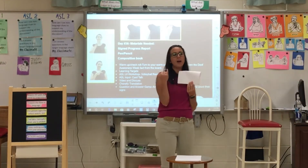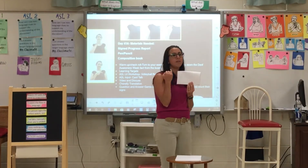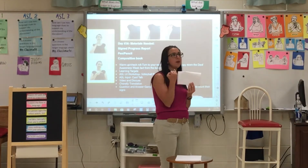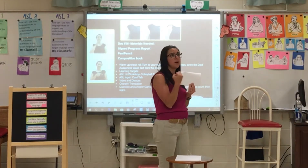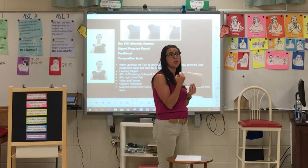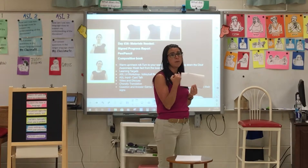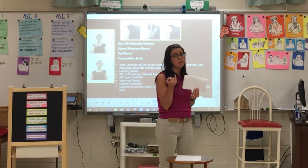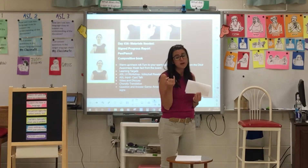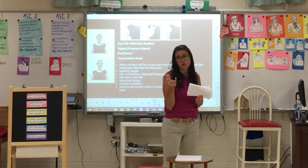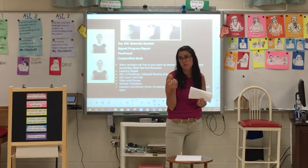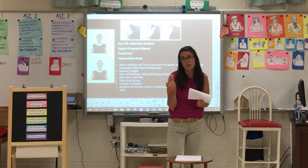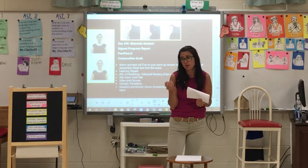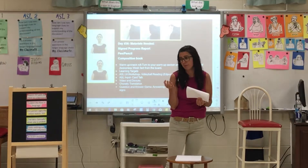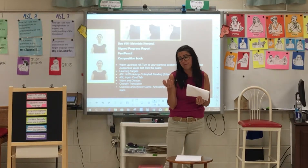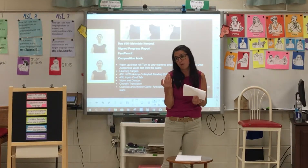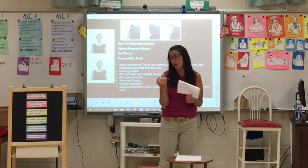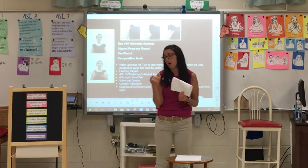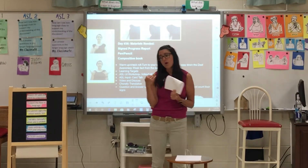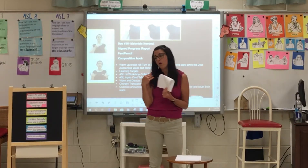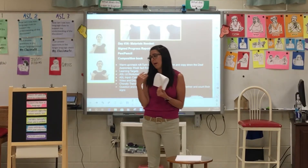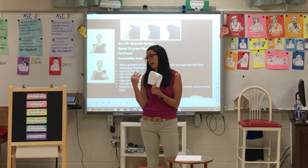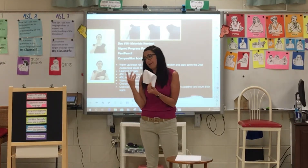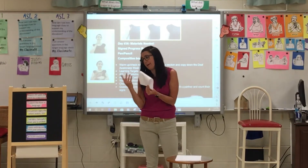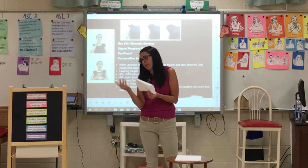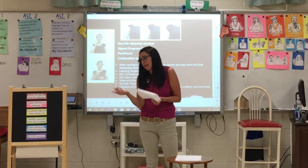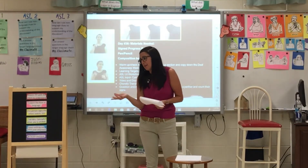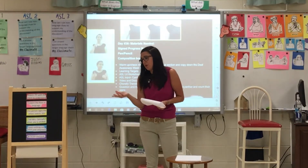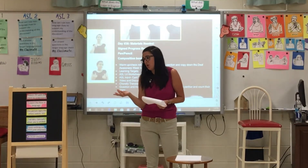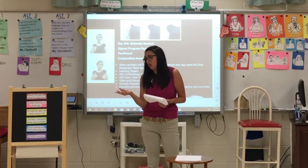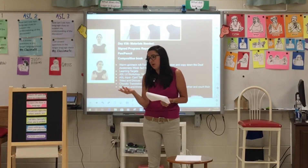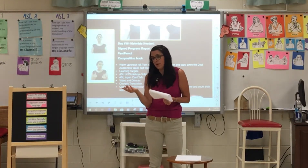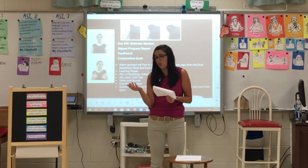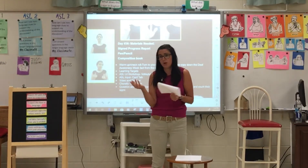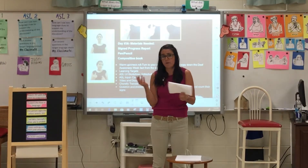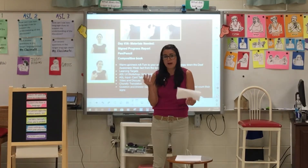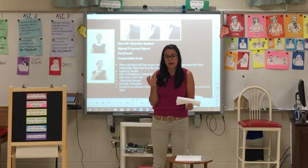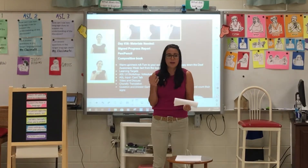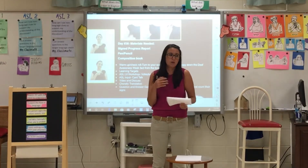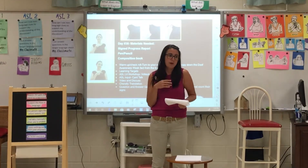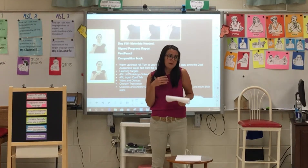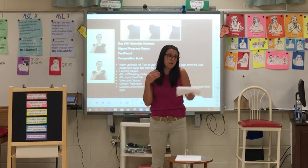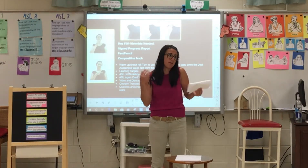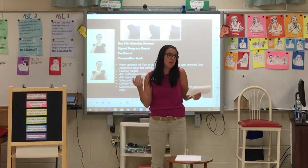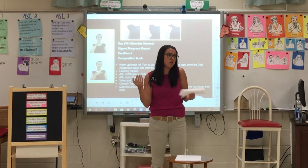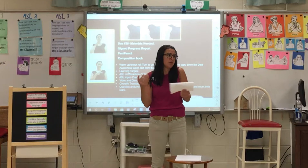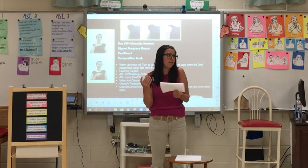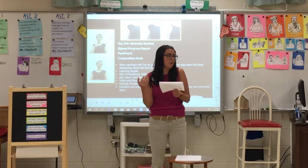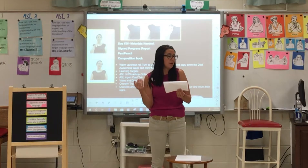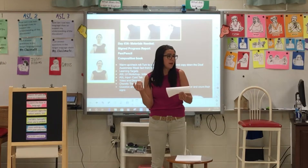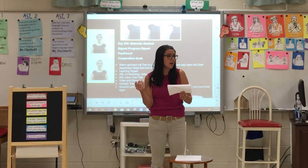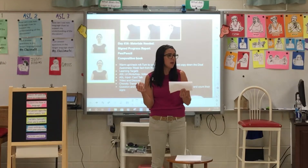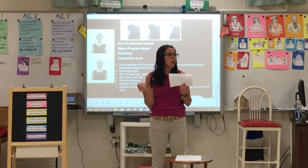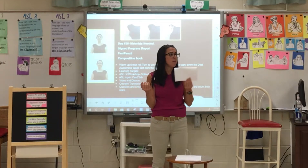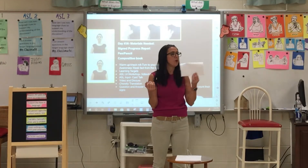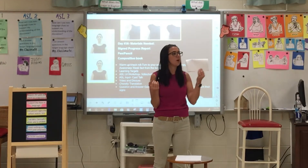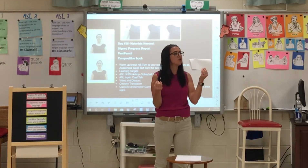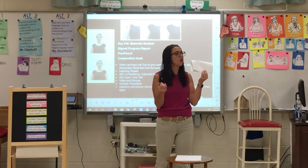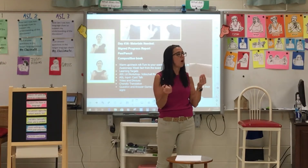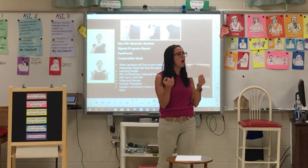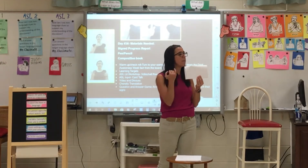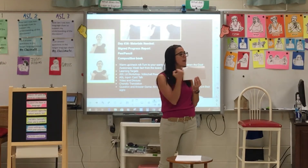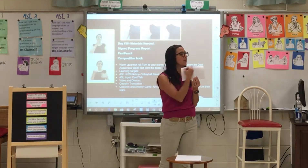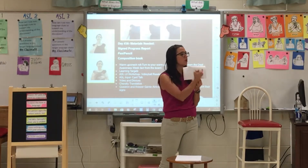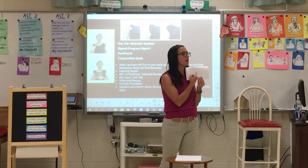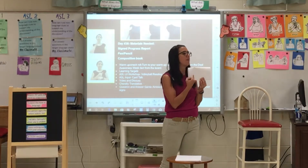Like wherever, it could be a place you've been to before, or it can be a place that you want to go back again, or maybe it's a place you've never been. But you're